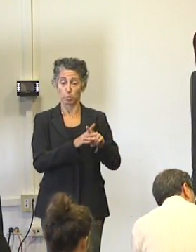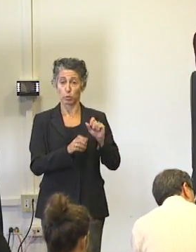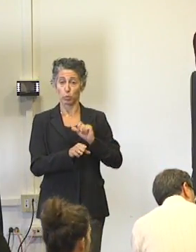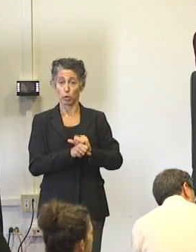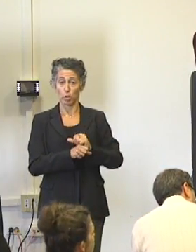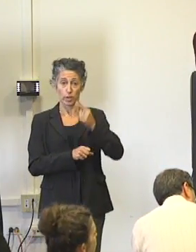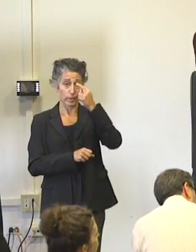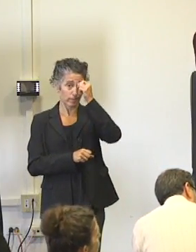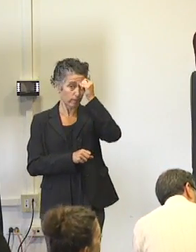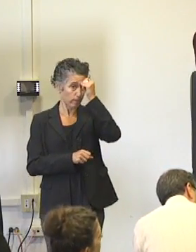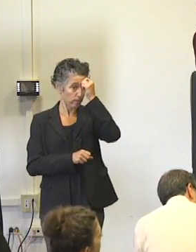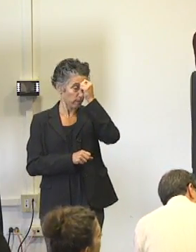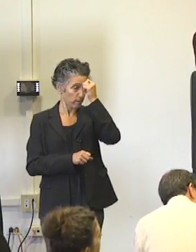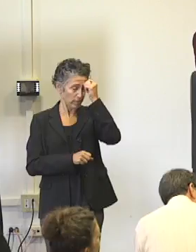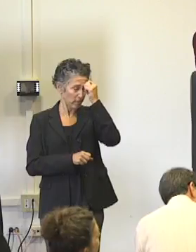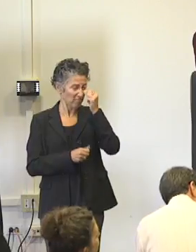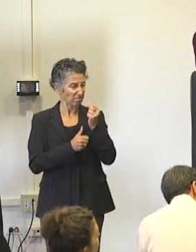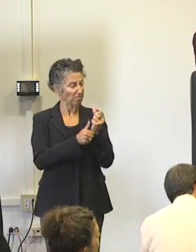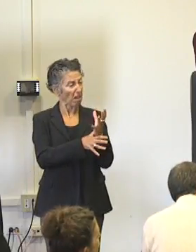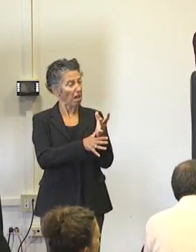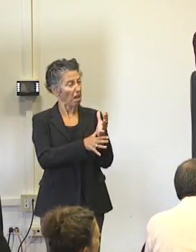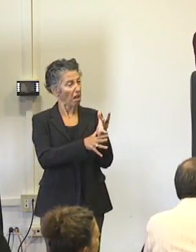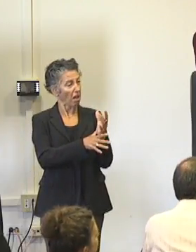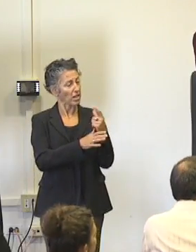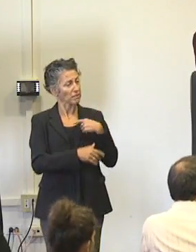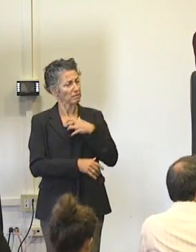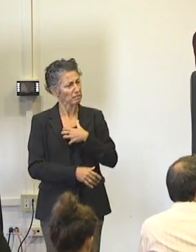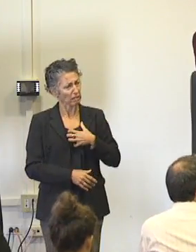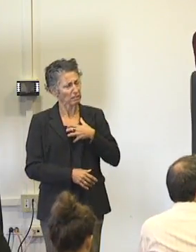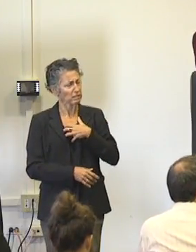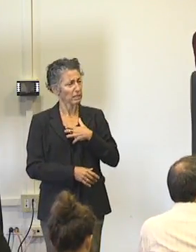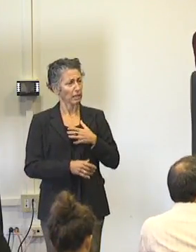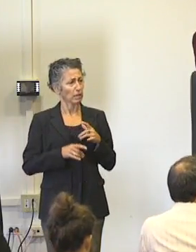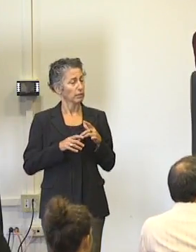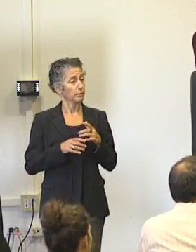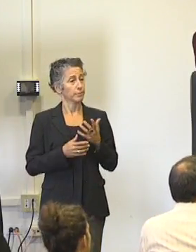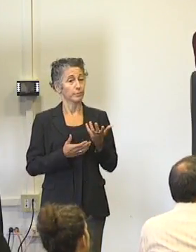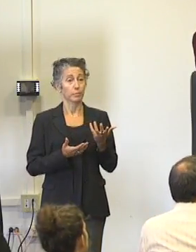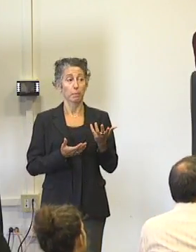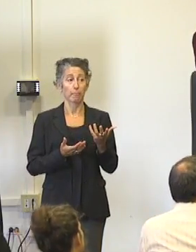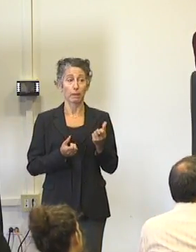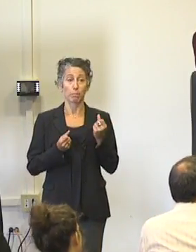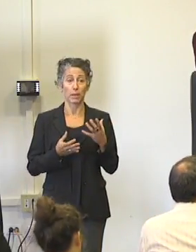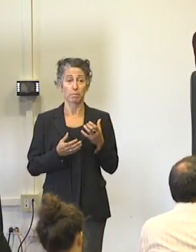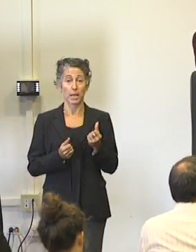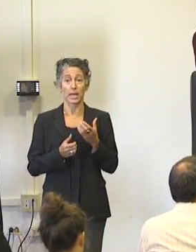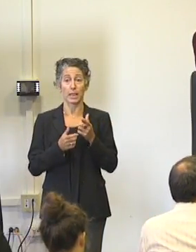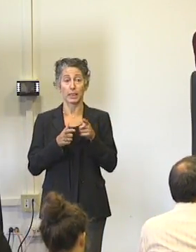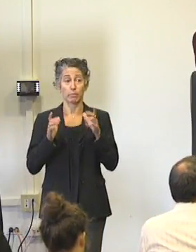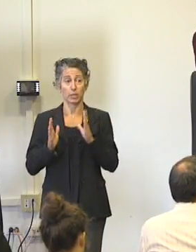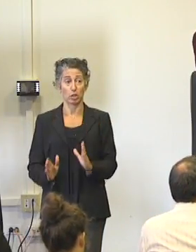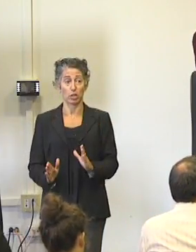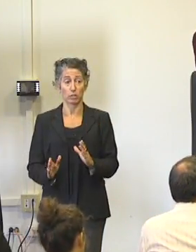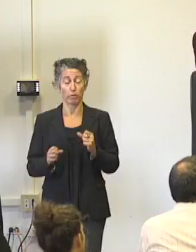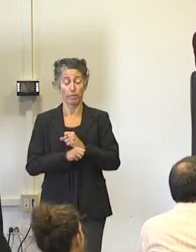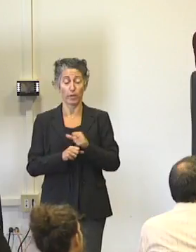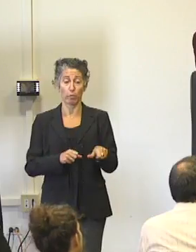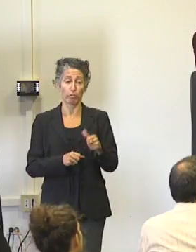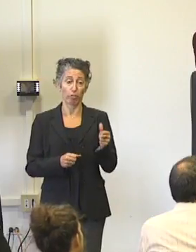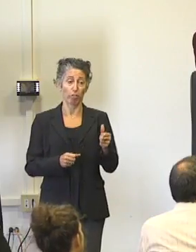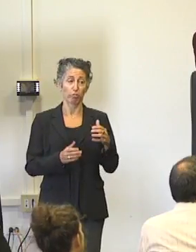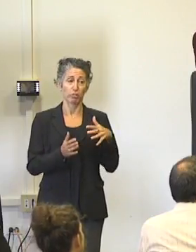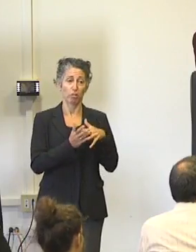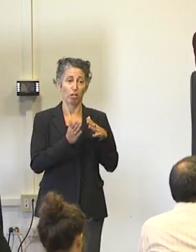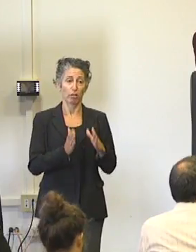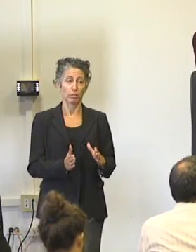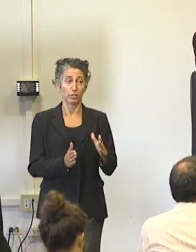Buchanan yelled at him, red-faced, saying, "That's disgusting, blah, blah, blah, blah, blah." So a lot of these libertarians, and they would fight with other scholars who had religious